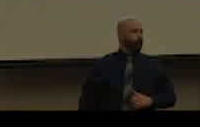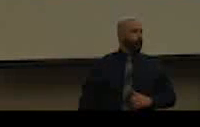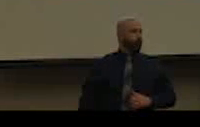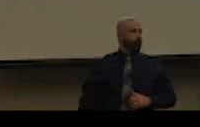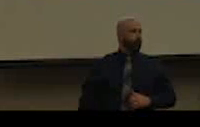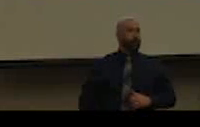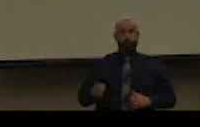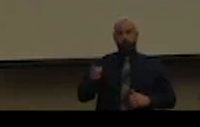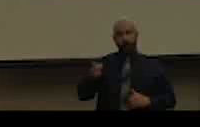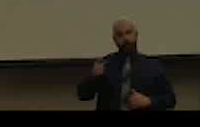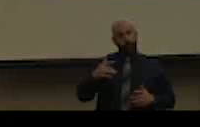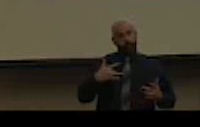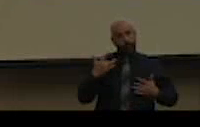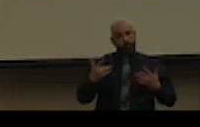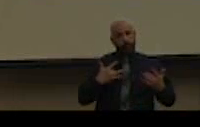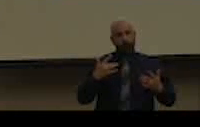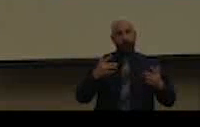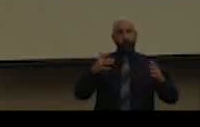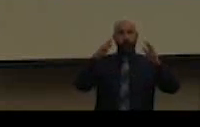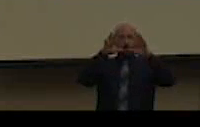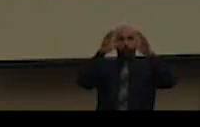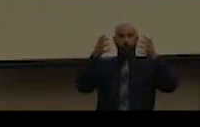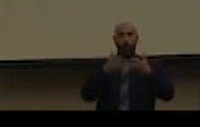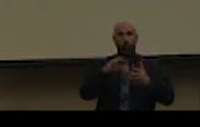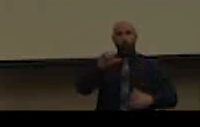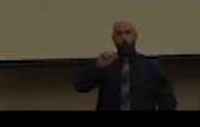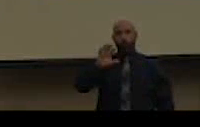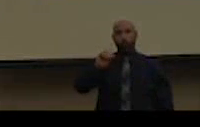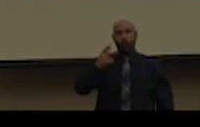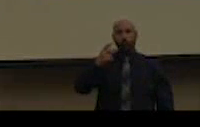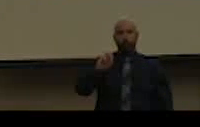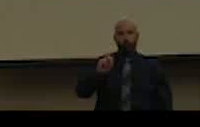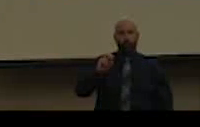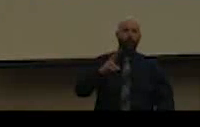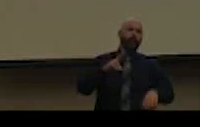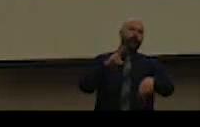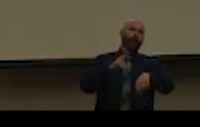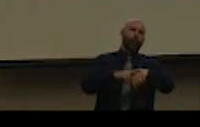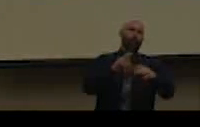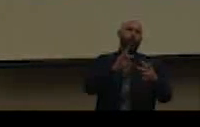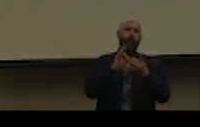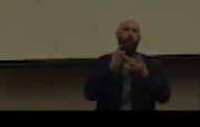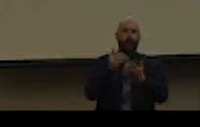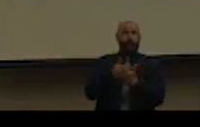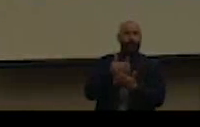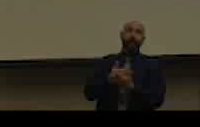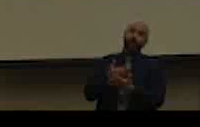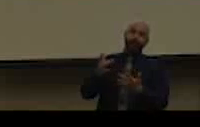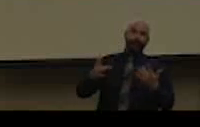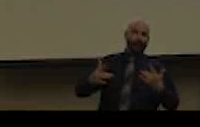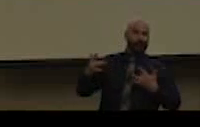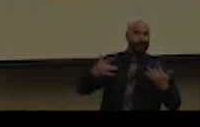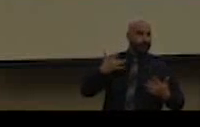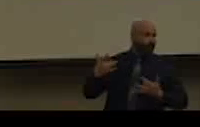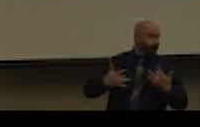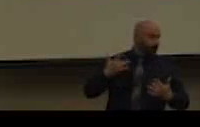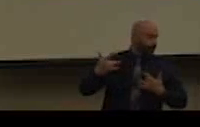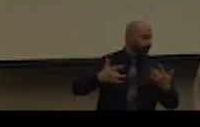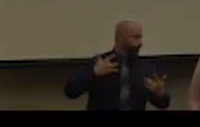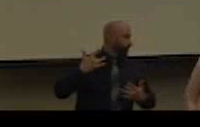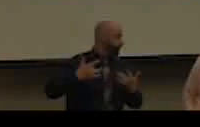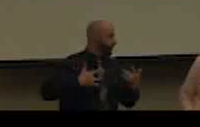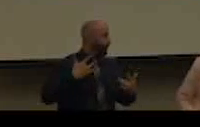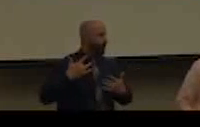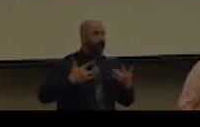They're excited about the whole scope. Of course, if it's related to any kind of funding, you know, we get excited.